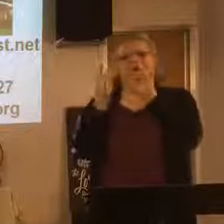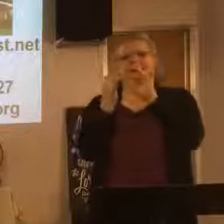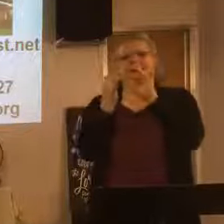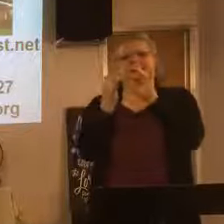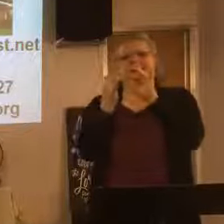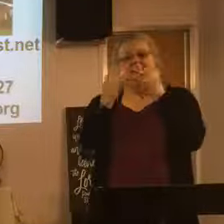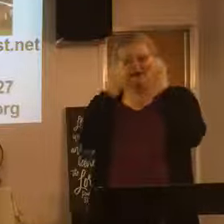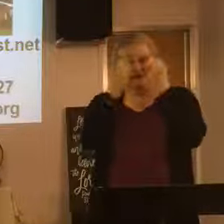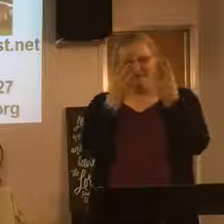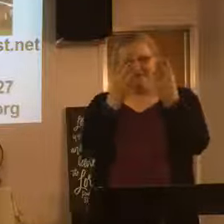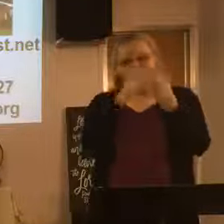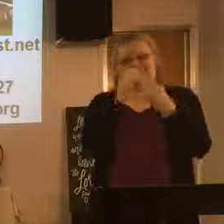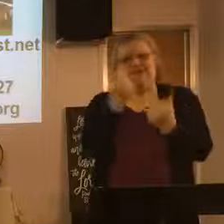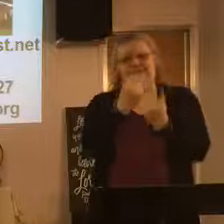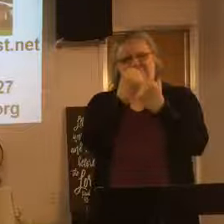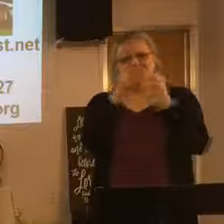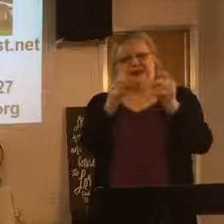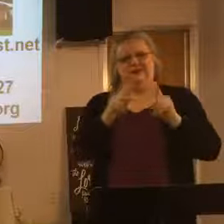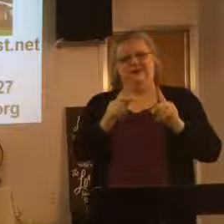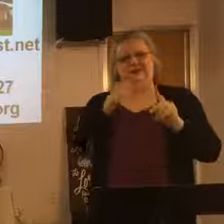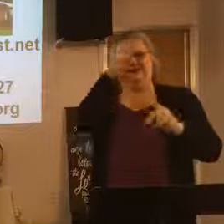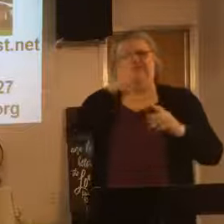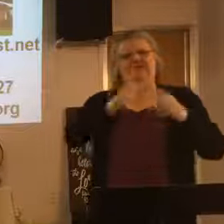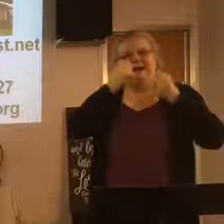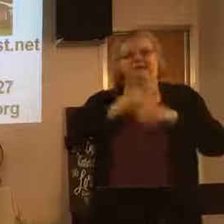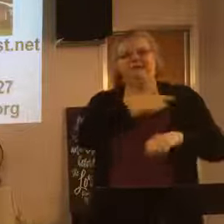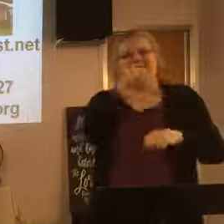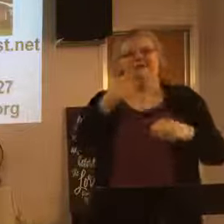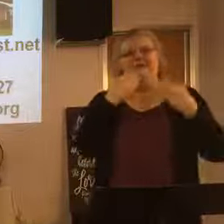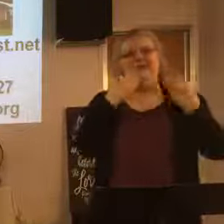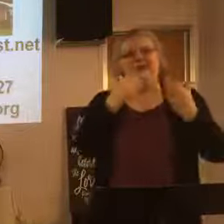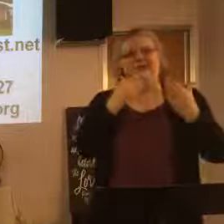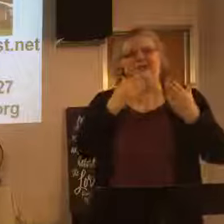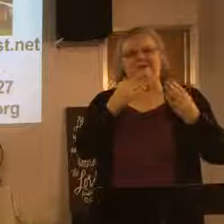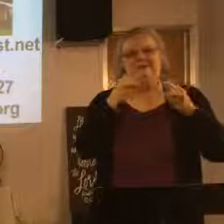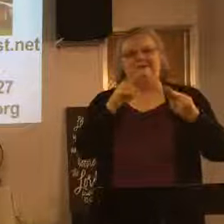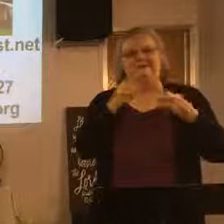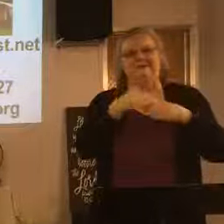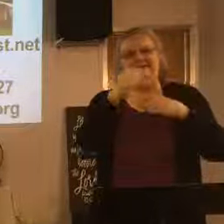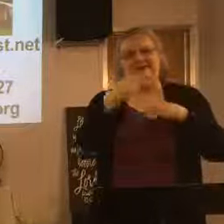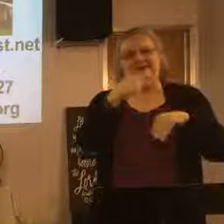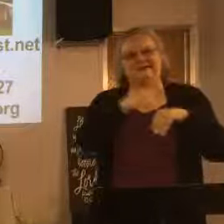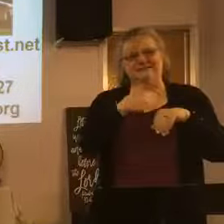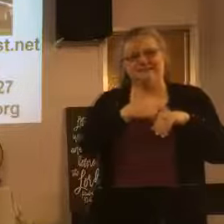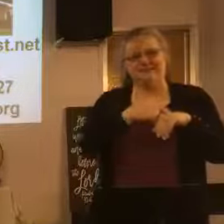support opportunities. So God bless you. Thank you. See you next time.